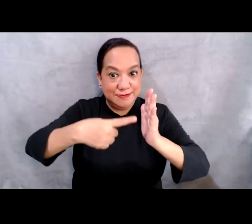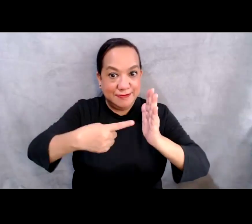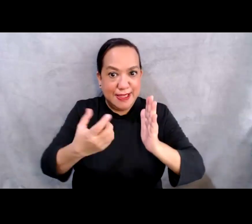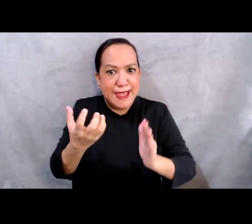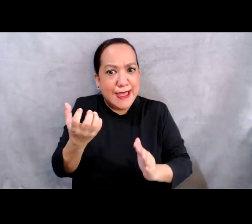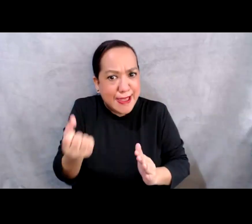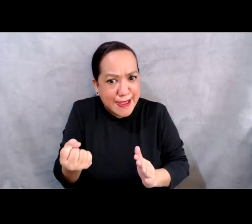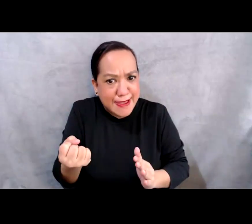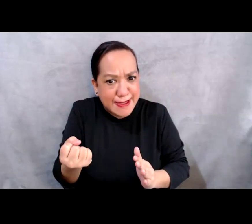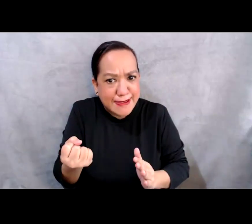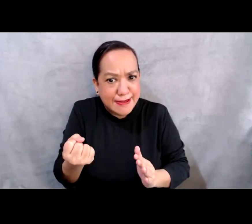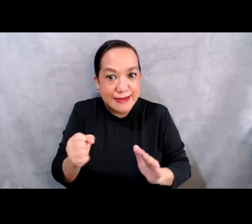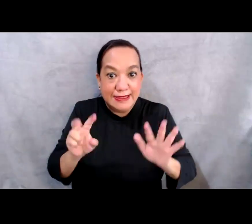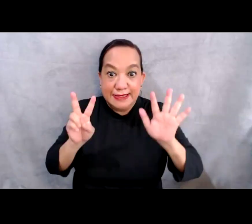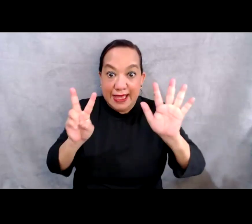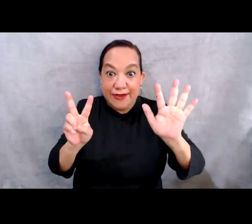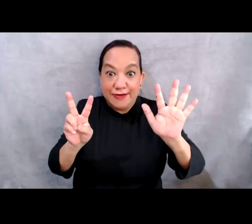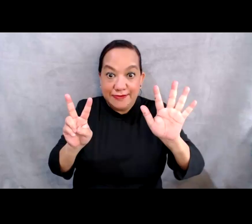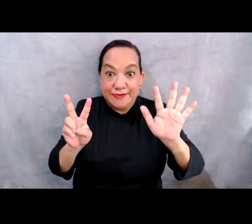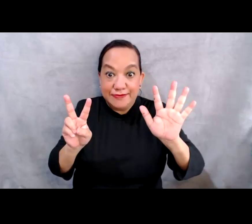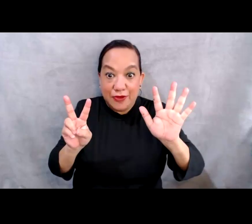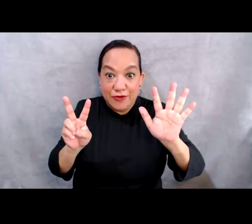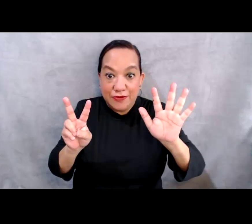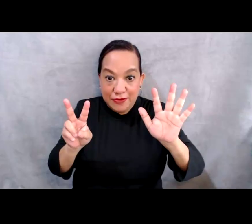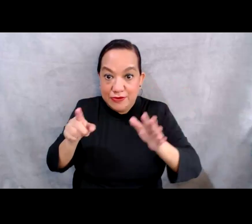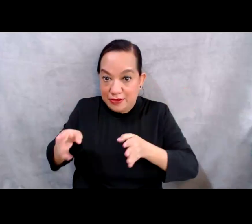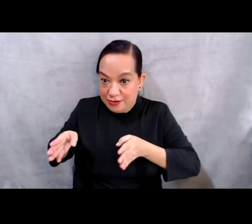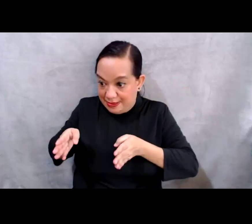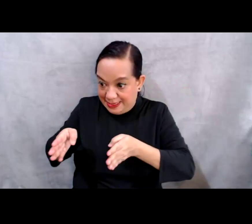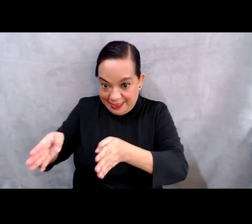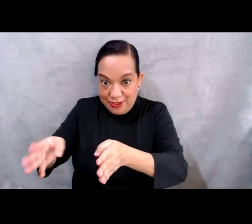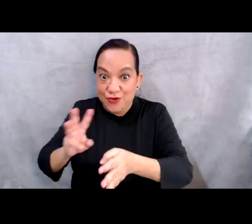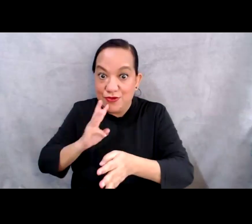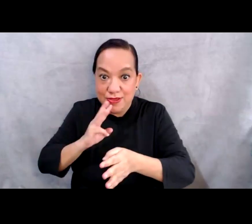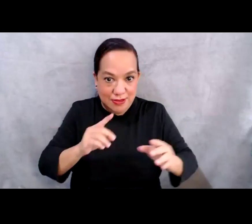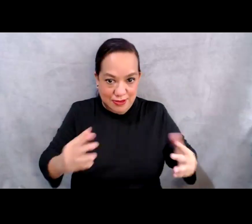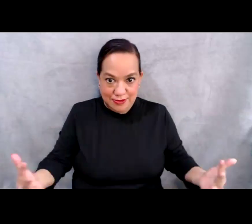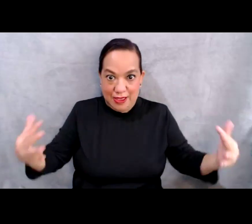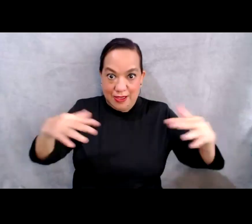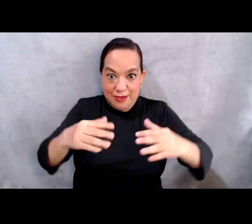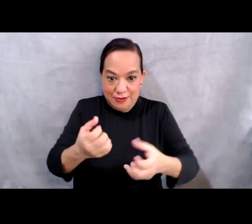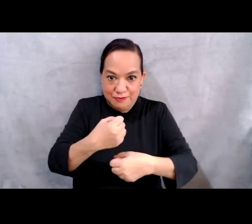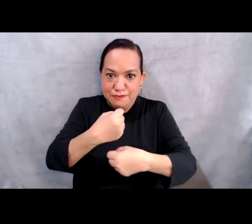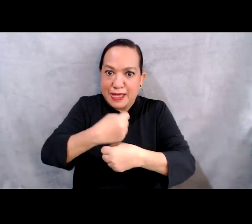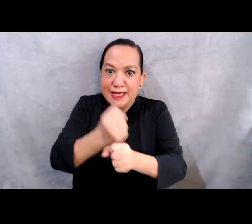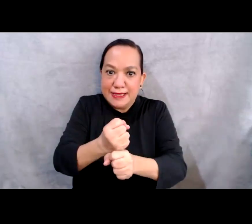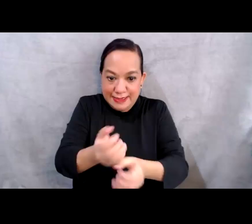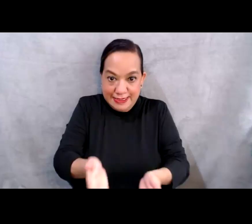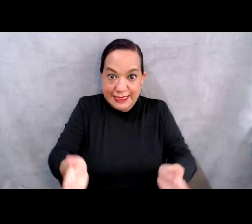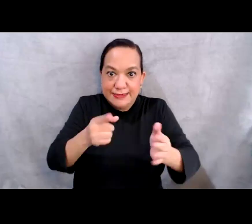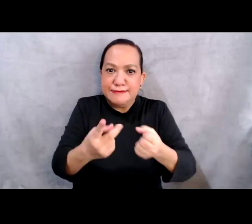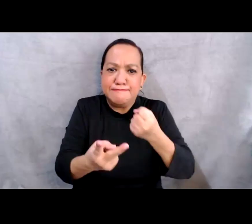bring water through a tunnel built under the Knuckles Conservation Area. It's a